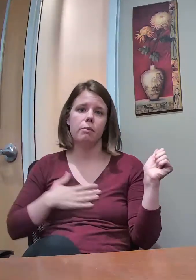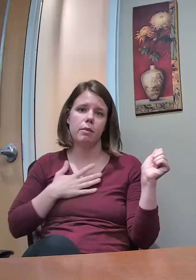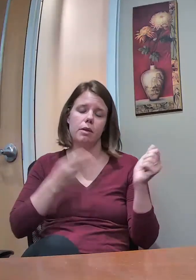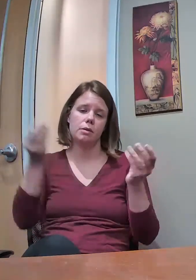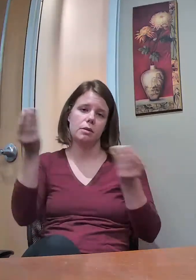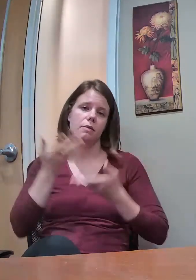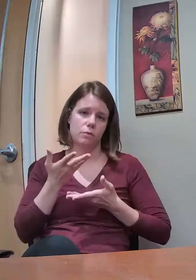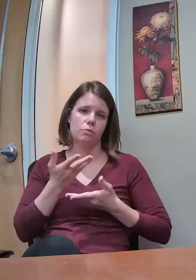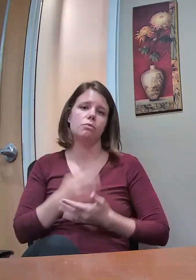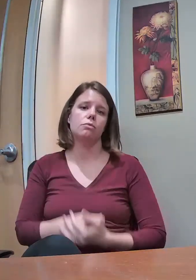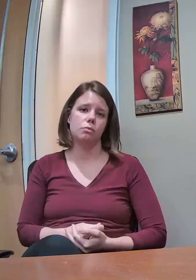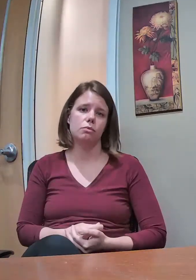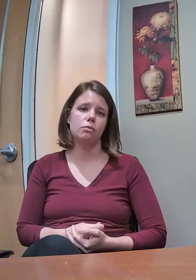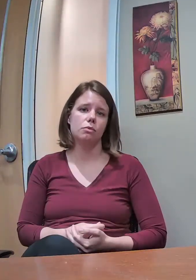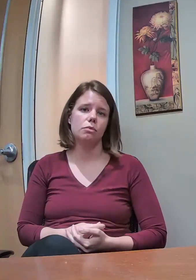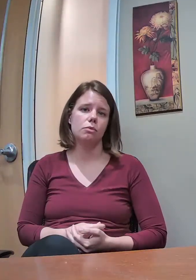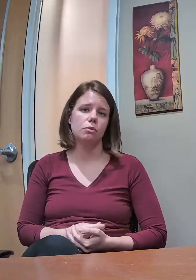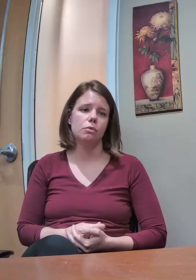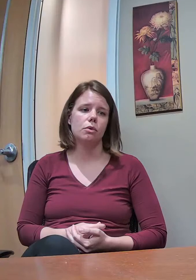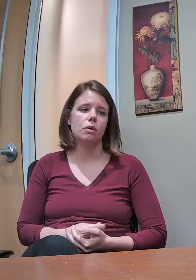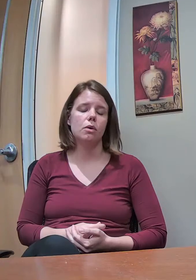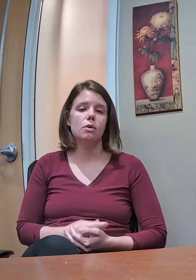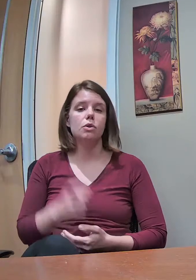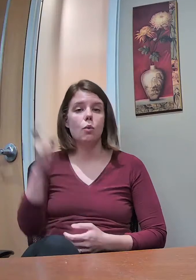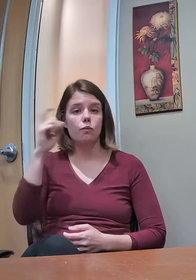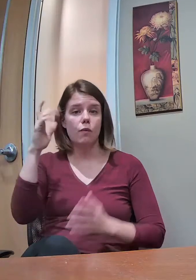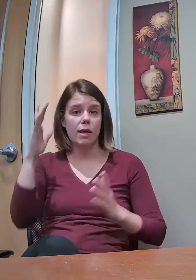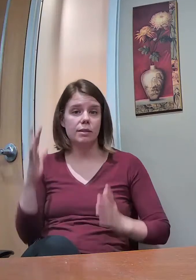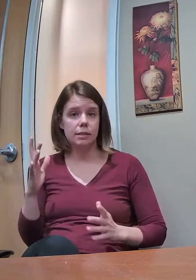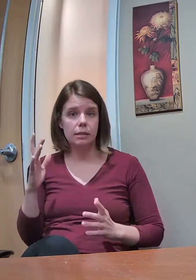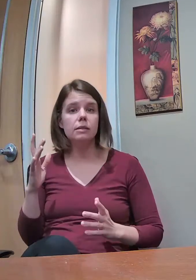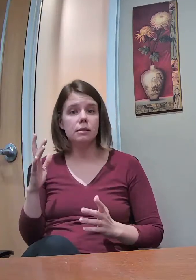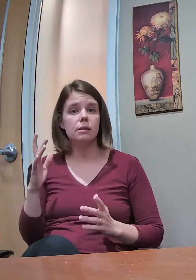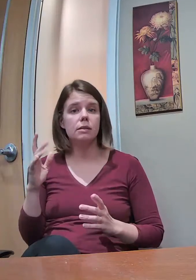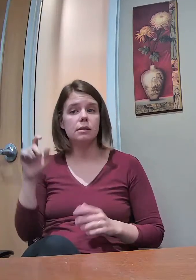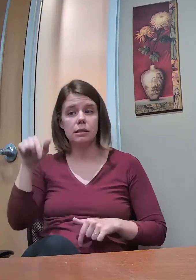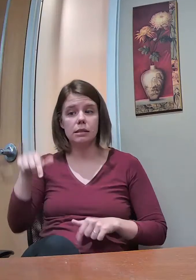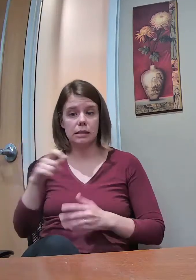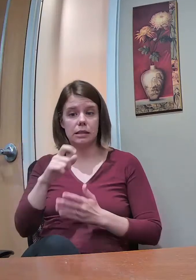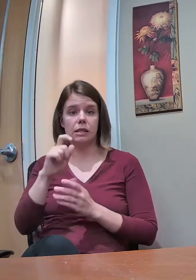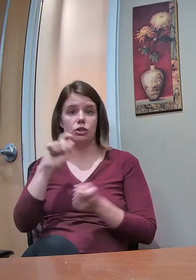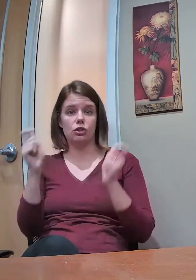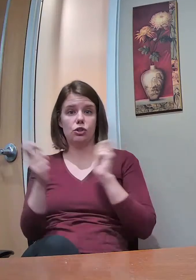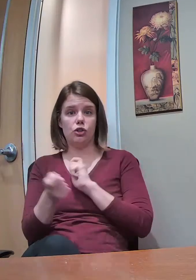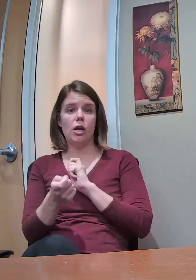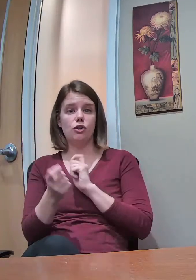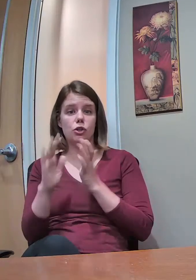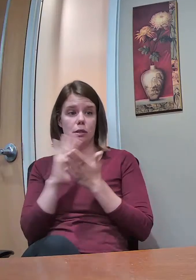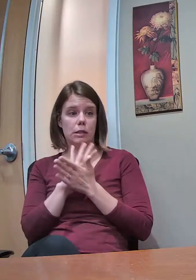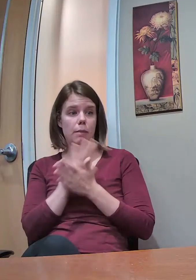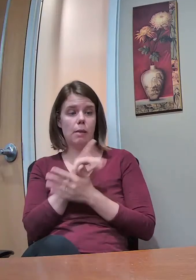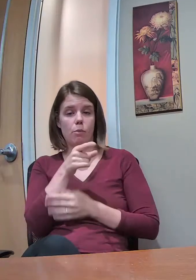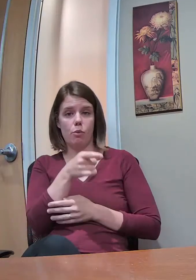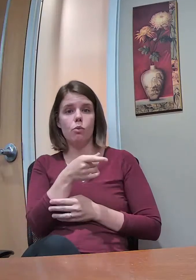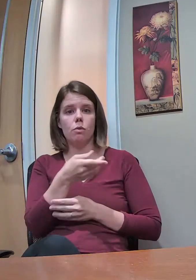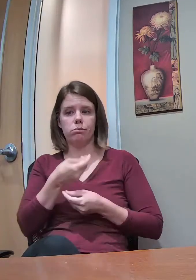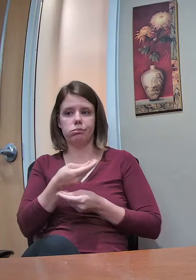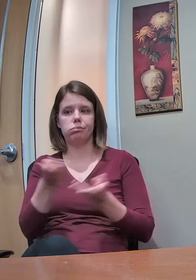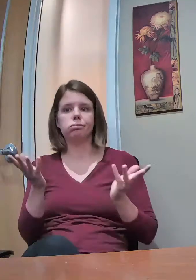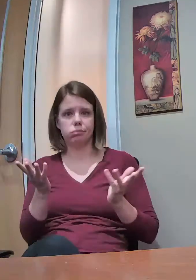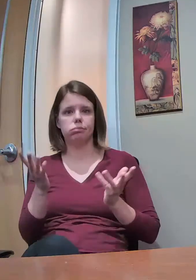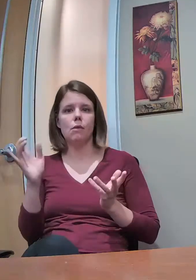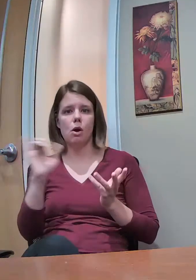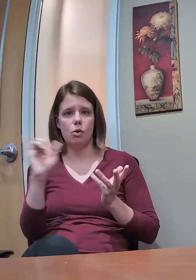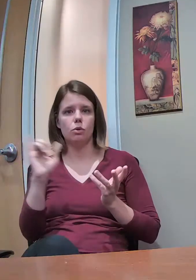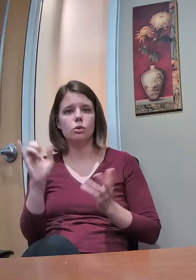us know. We will be informing residents of these changes as well, so they know that they can expect